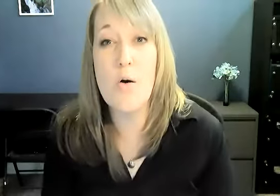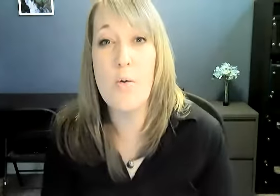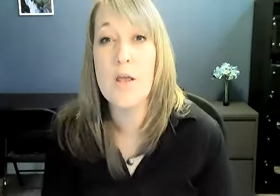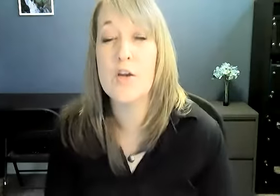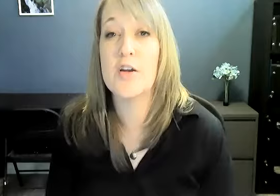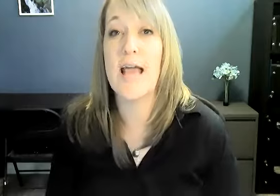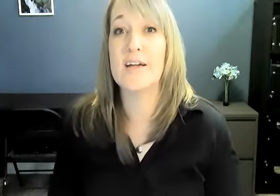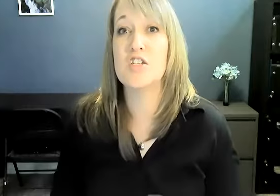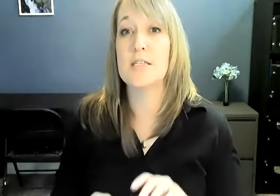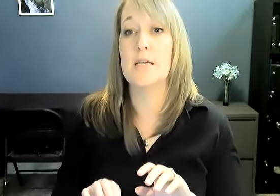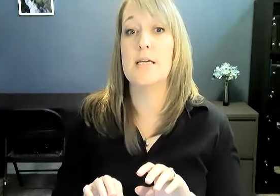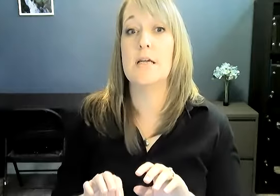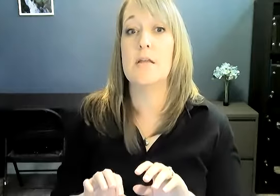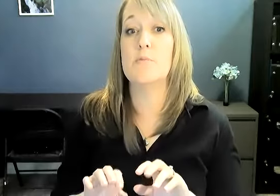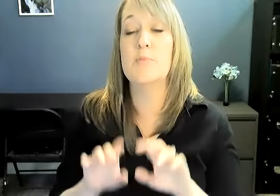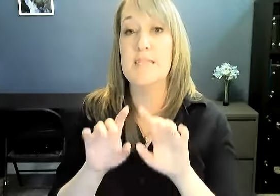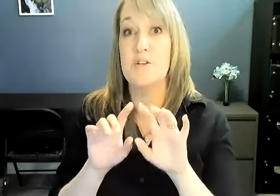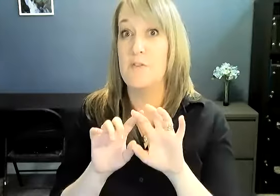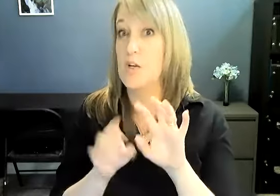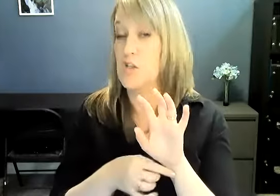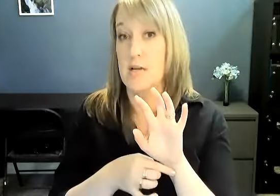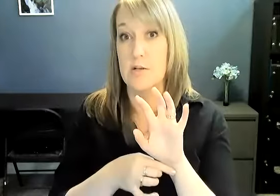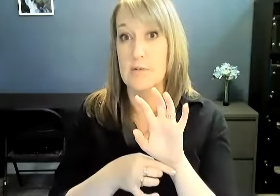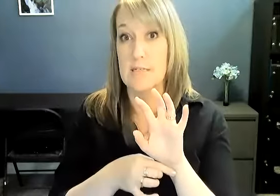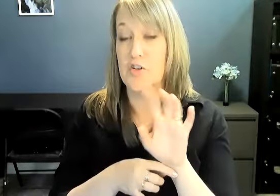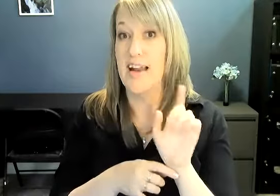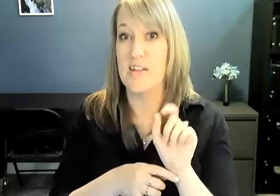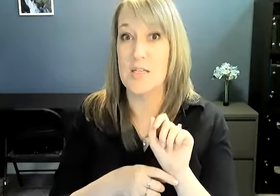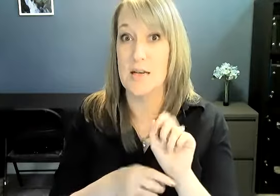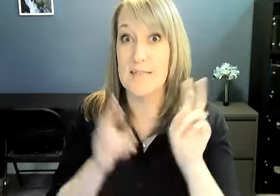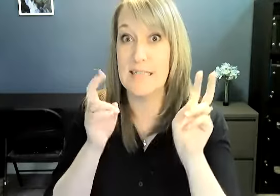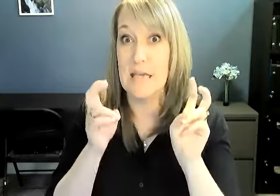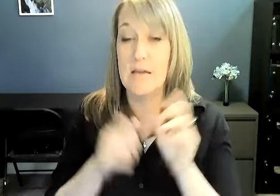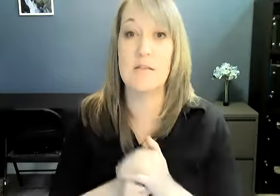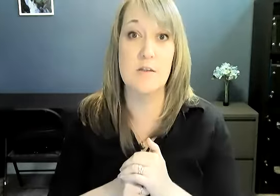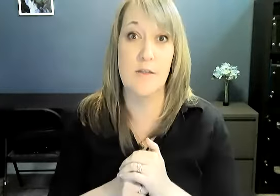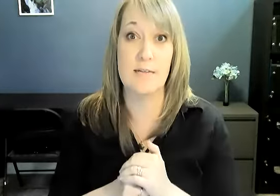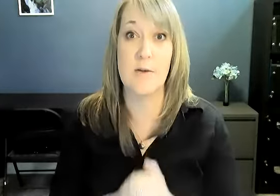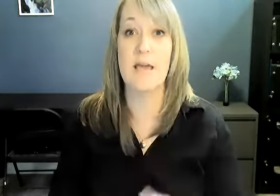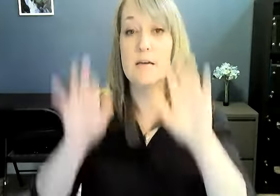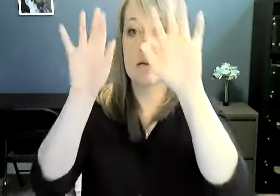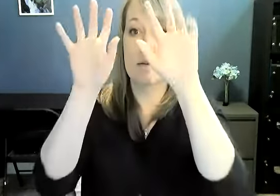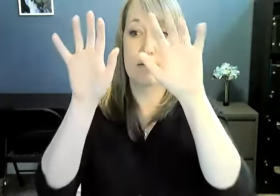Snow, you're going to actually, the movement's in your fingers, not in your wrist, and you're going to actually kind of see the snowflakes, okay?